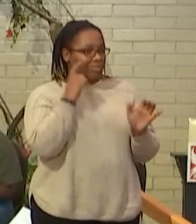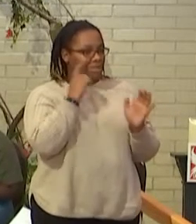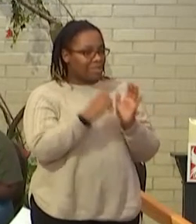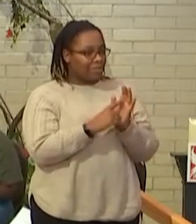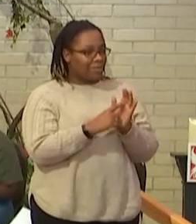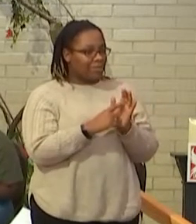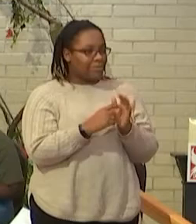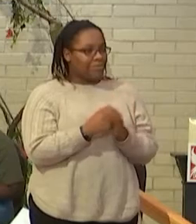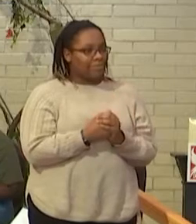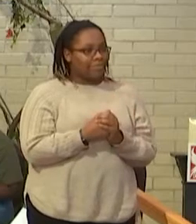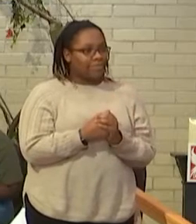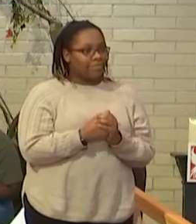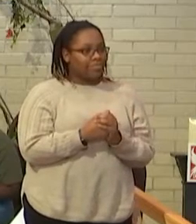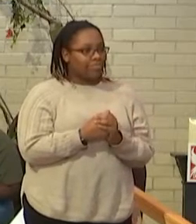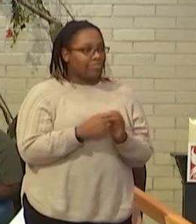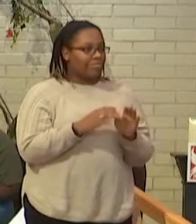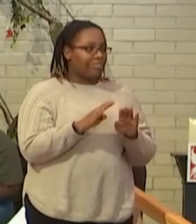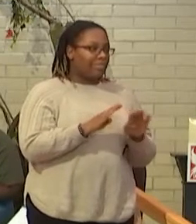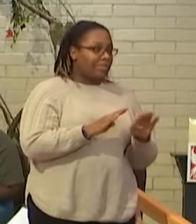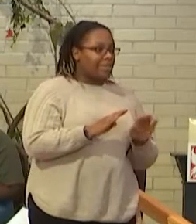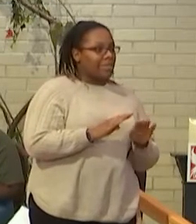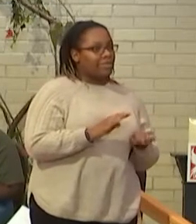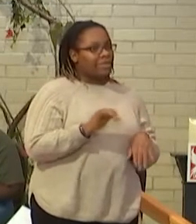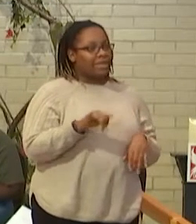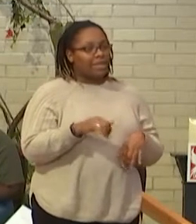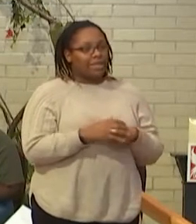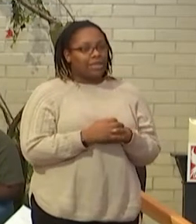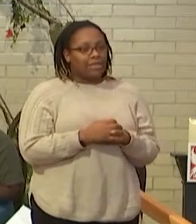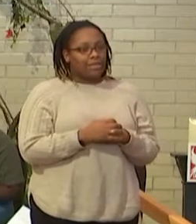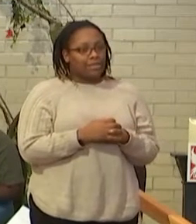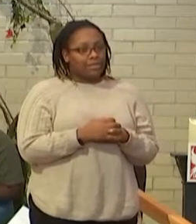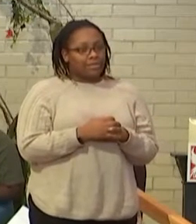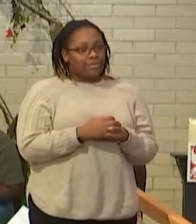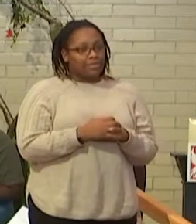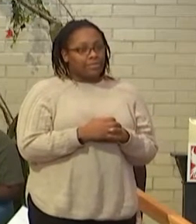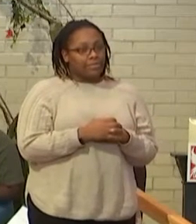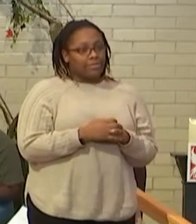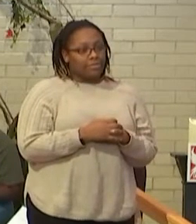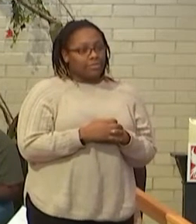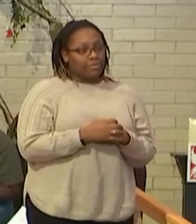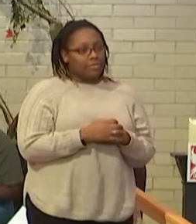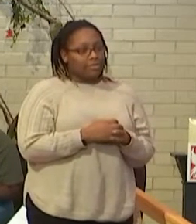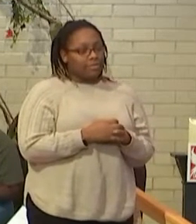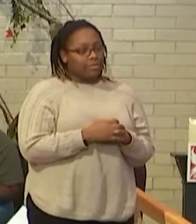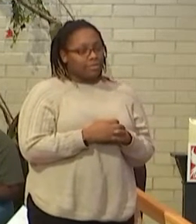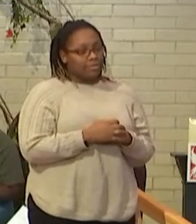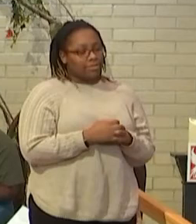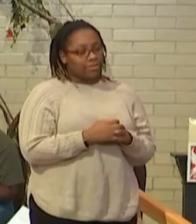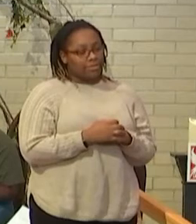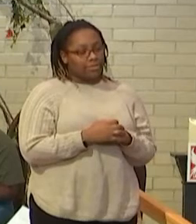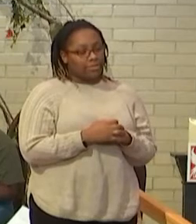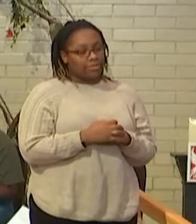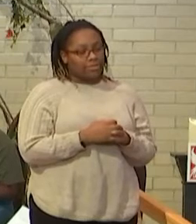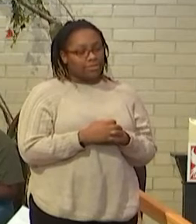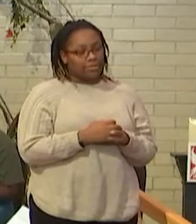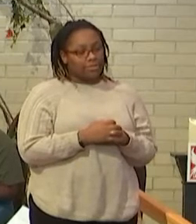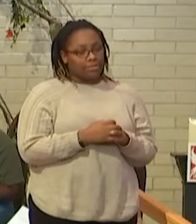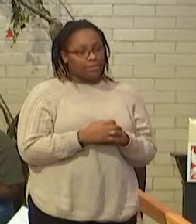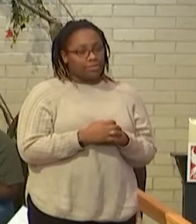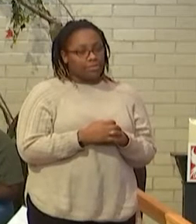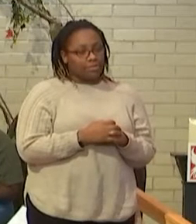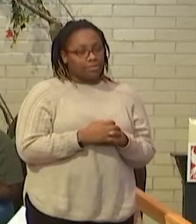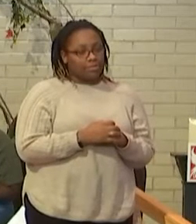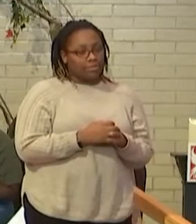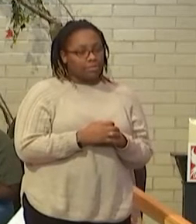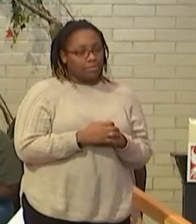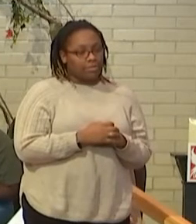whole repetitive behaviors, that sort of thing. And so as a result, pattern recognition, for starters, comes a